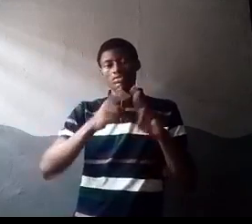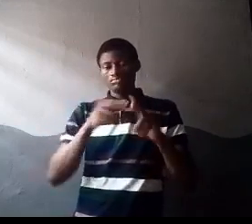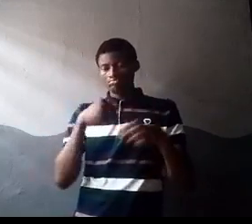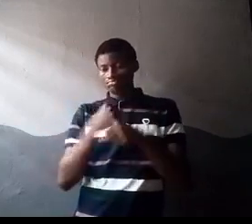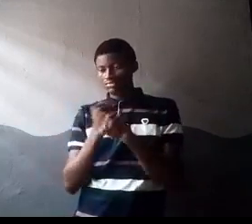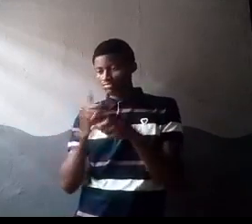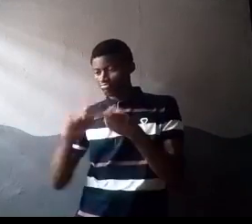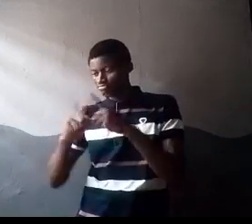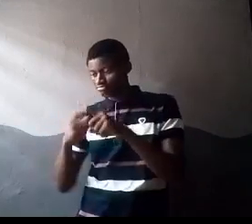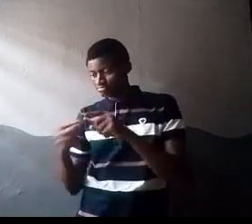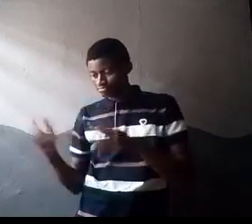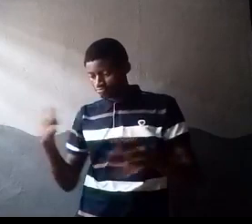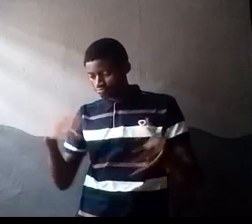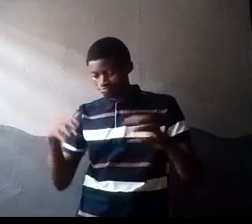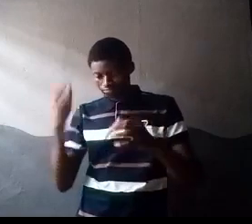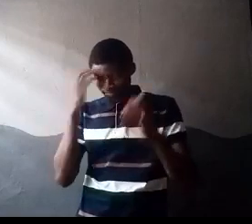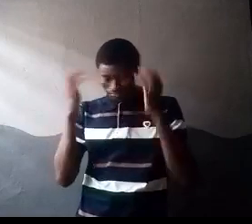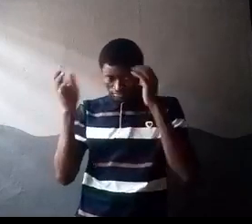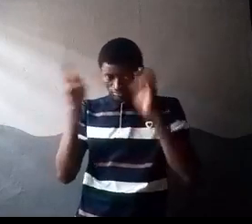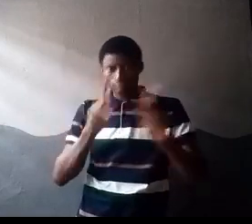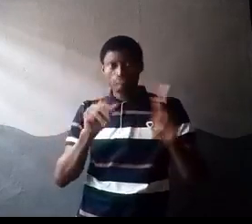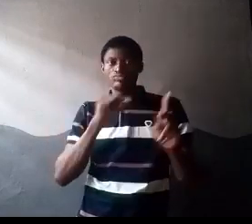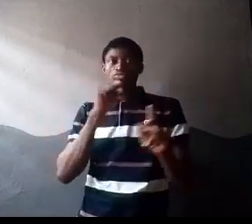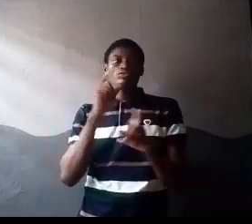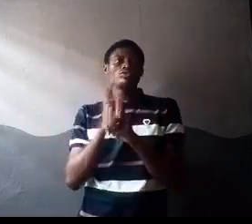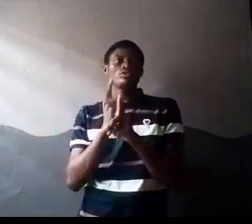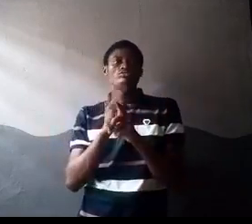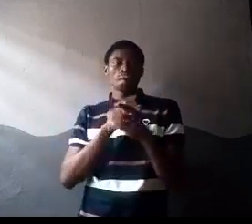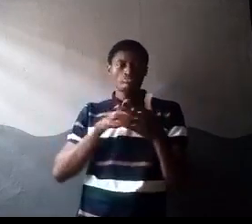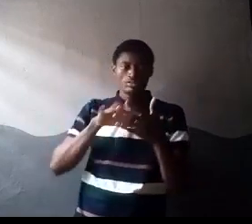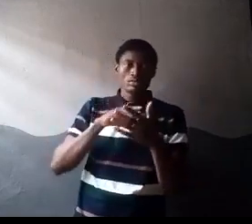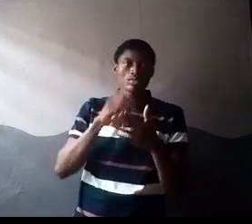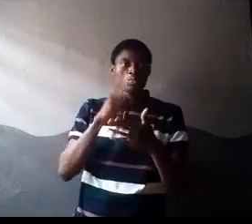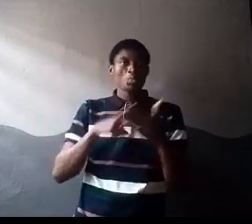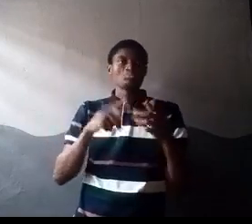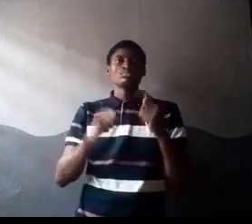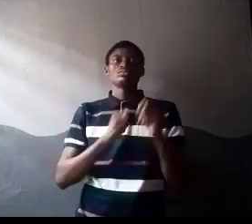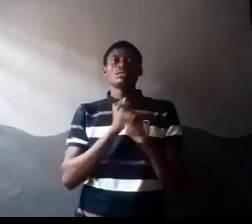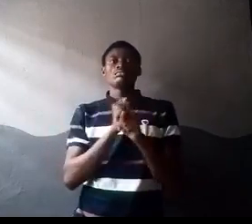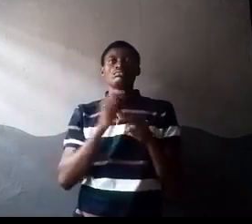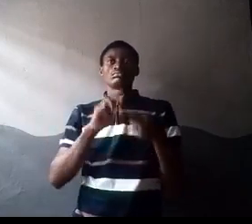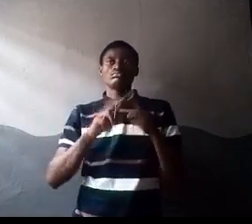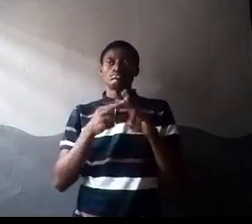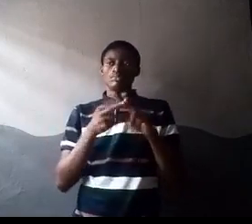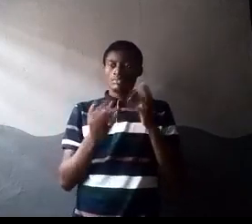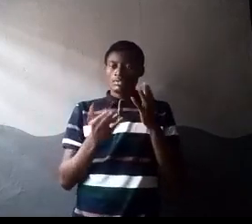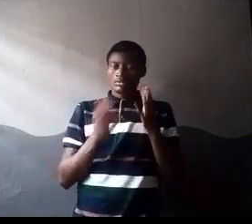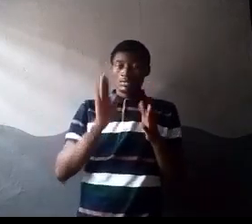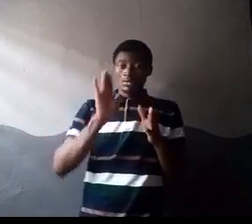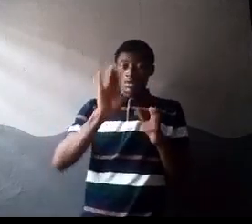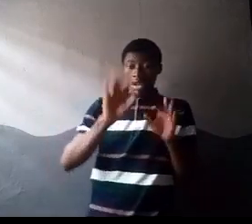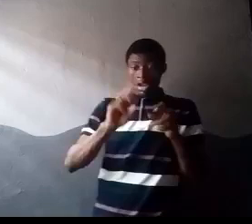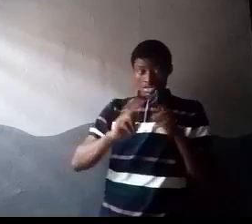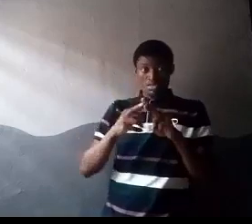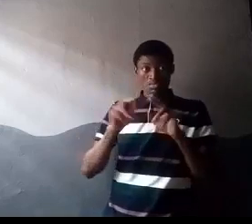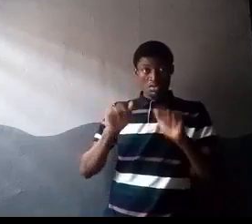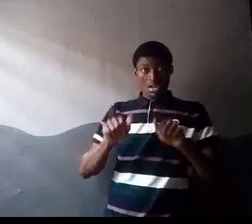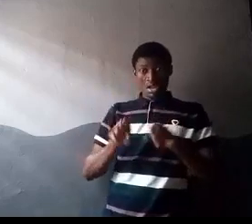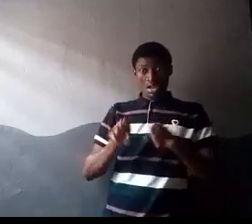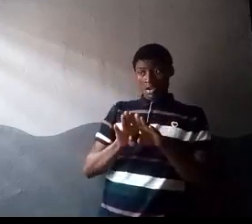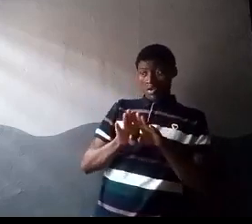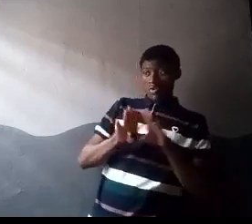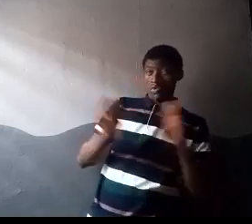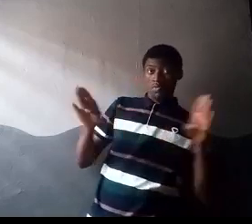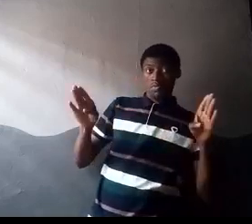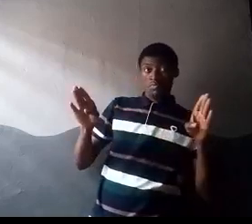studying. What kind of relationships you're going to build? Are there relationships that will open doors for you in the future? Maybe relationships with